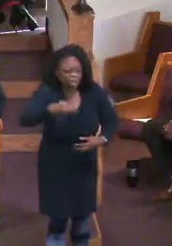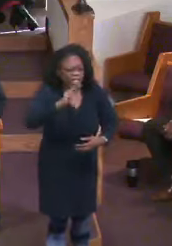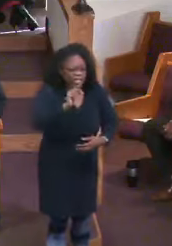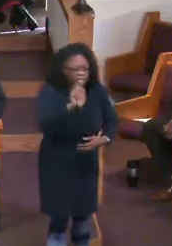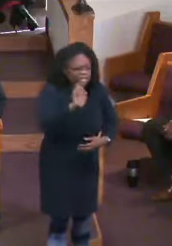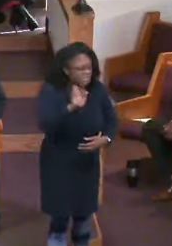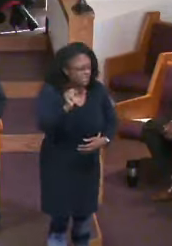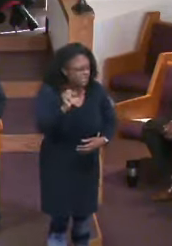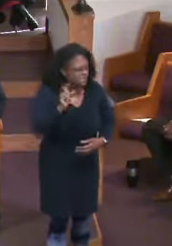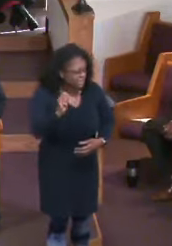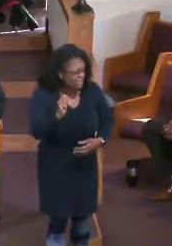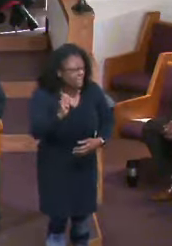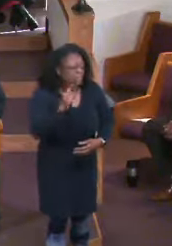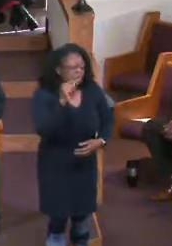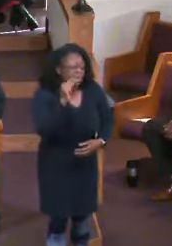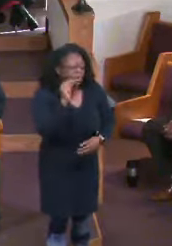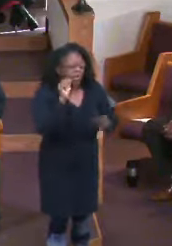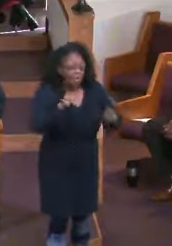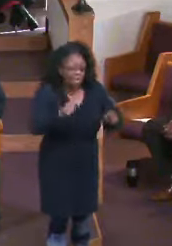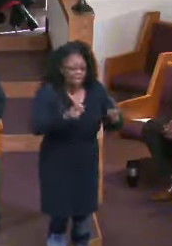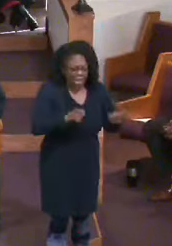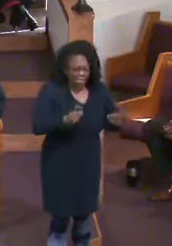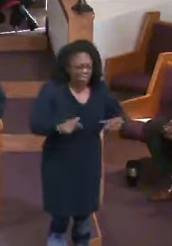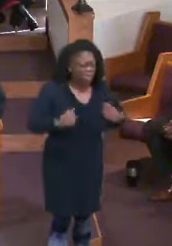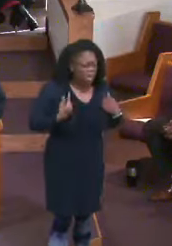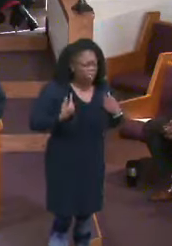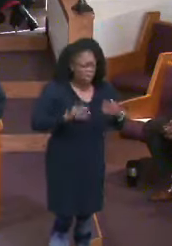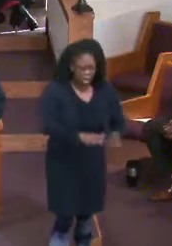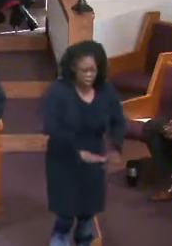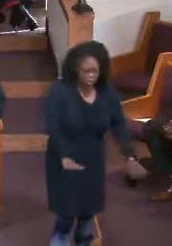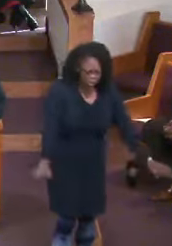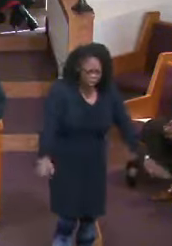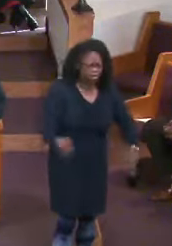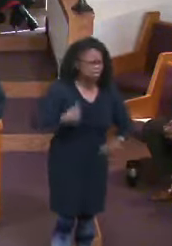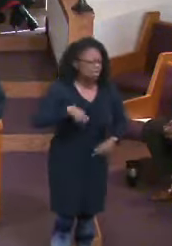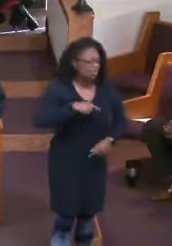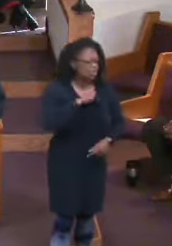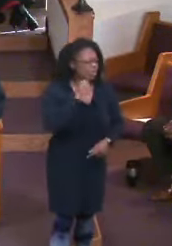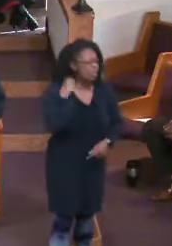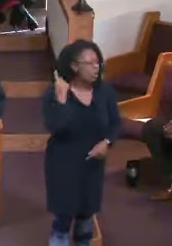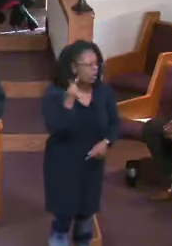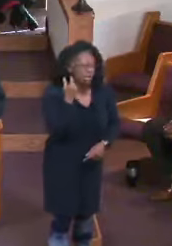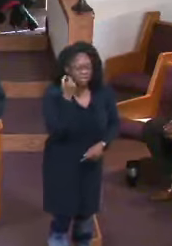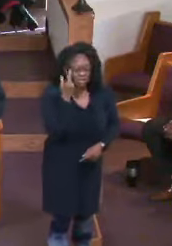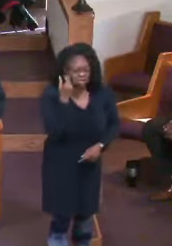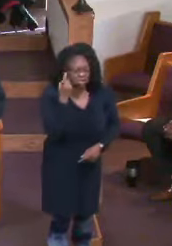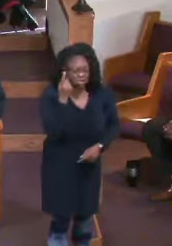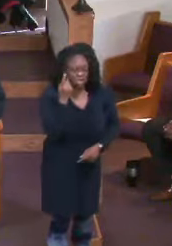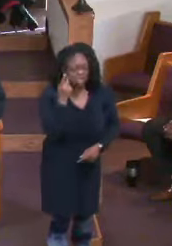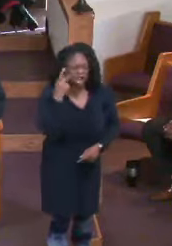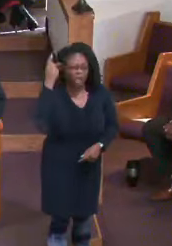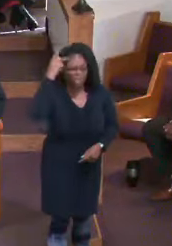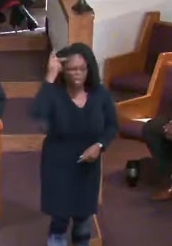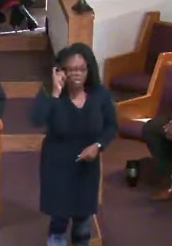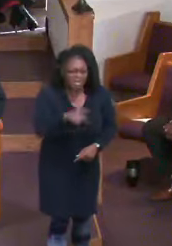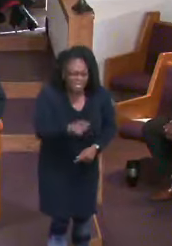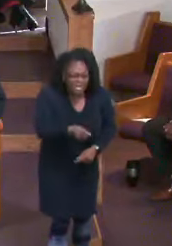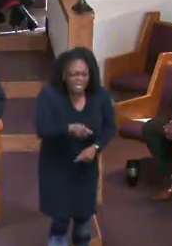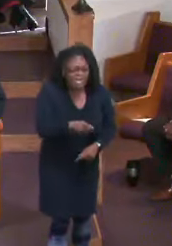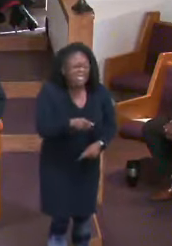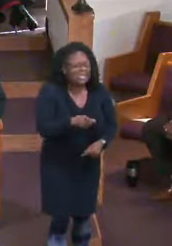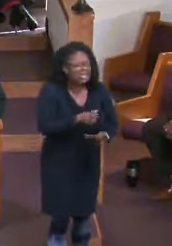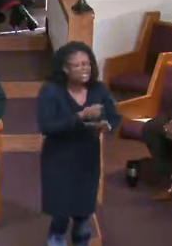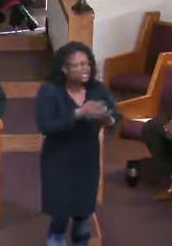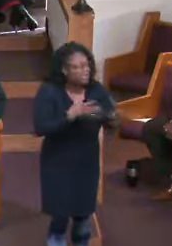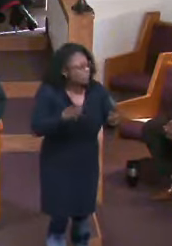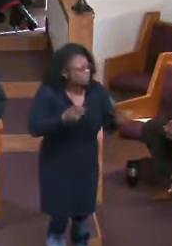will be able to handle life. As children, we don't always understand that our parents need a certain amount of control over